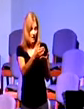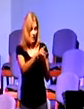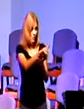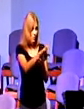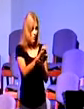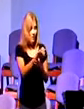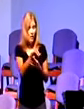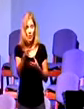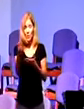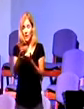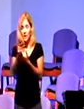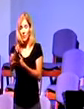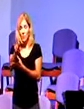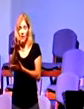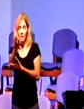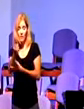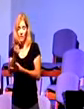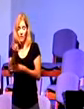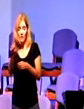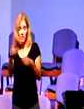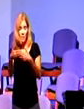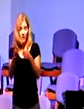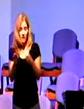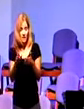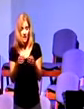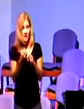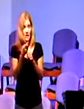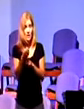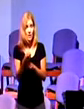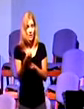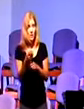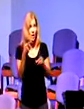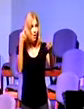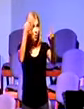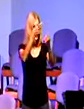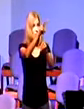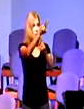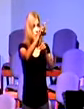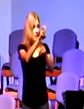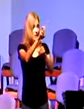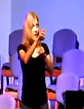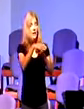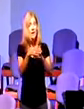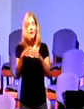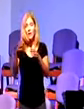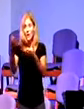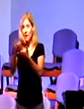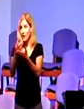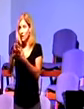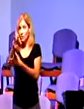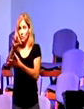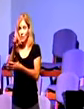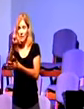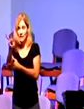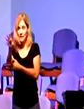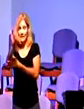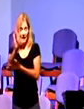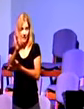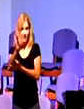collected 150 shoeboxes. The next year, we set our goal of 200 boxes, and we ended up collecting